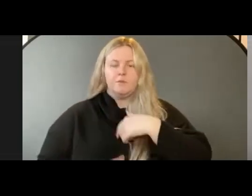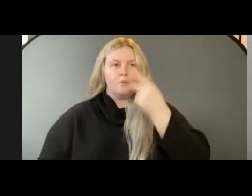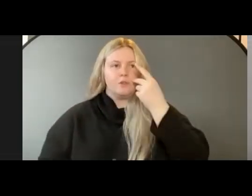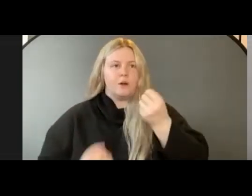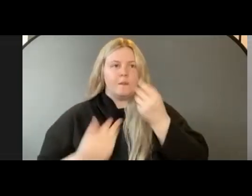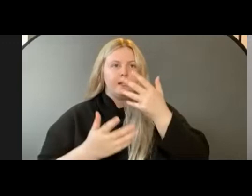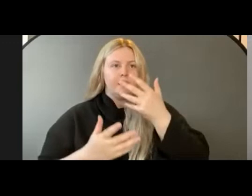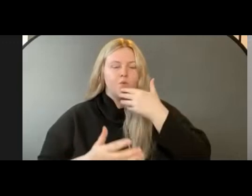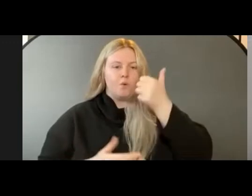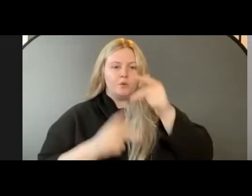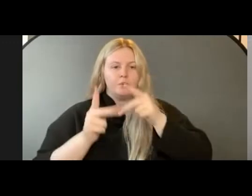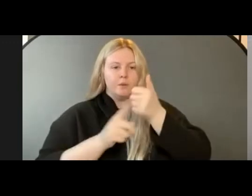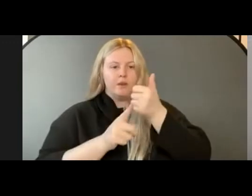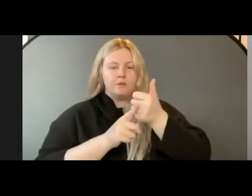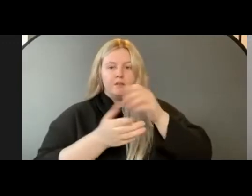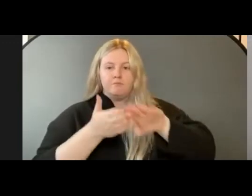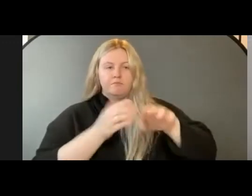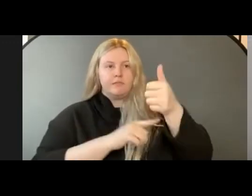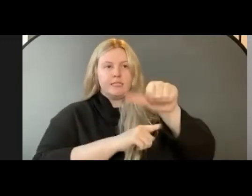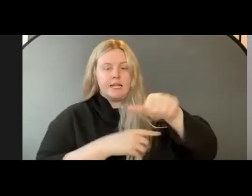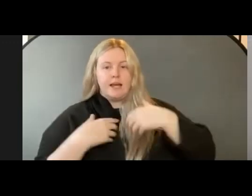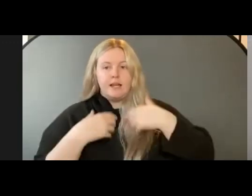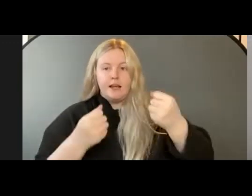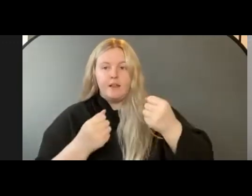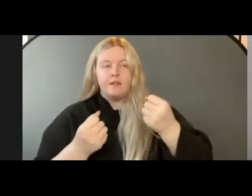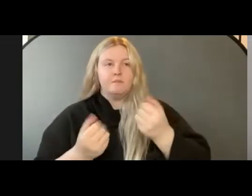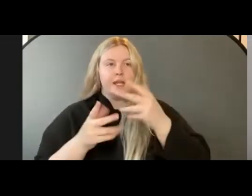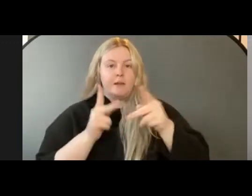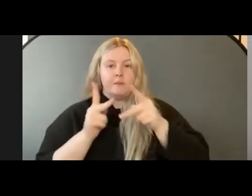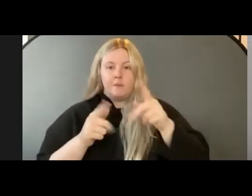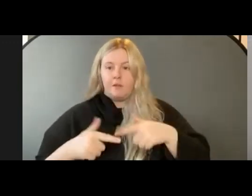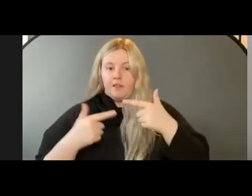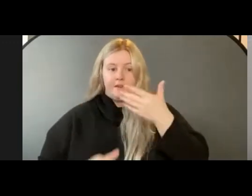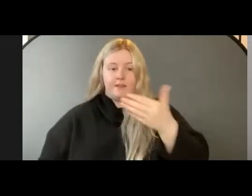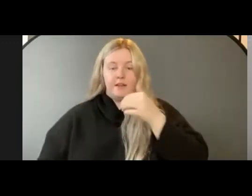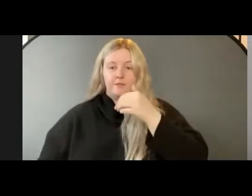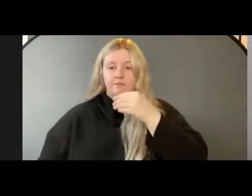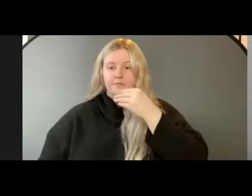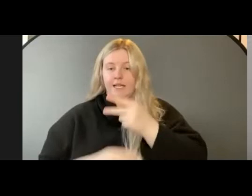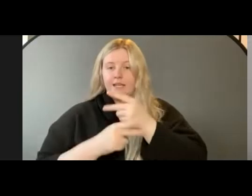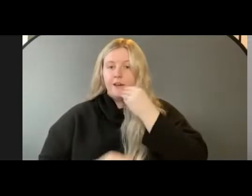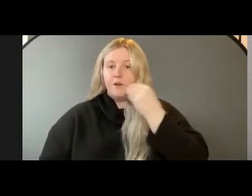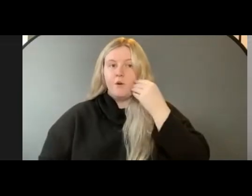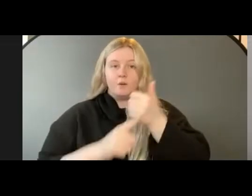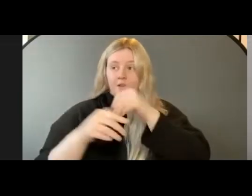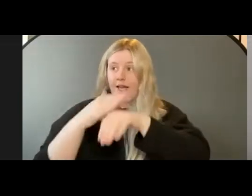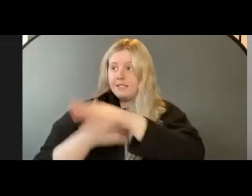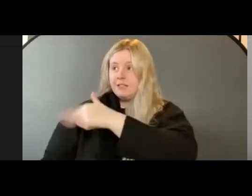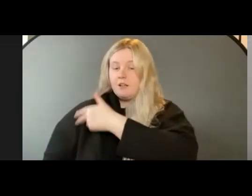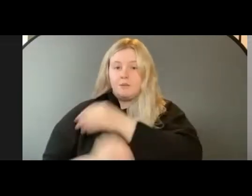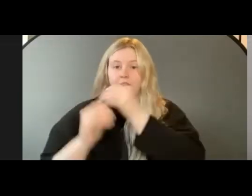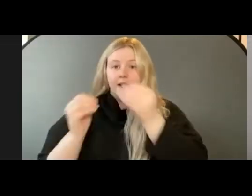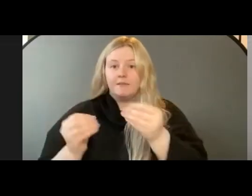health, as those living in long-term care homes were barred from hospitals and left to die unaided by COVID-19.